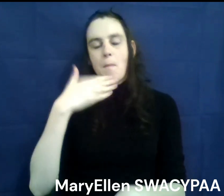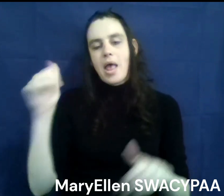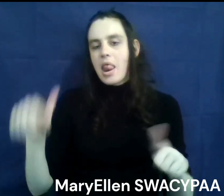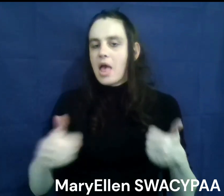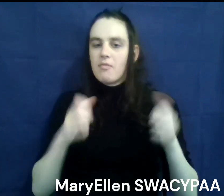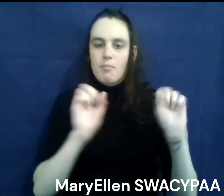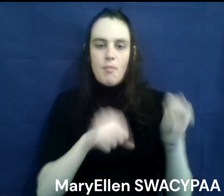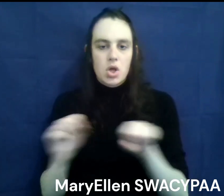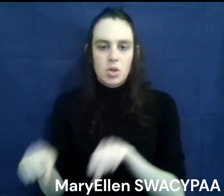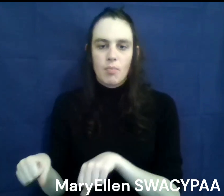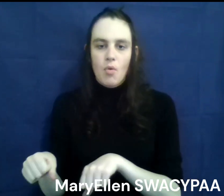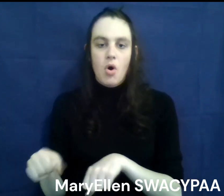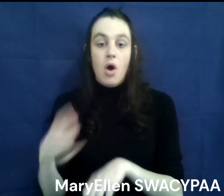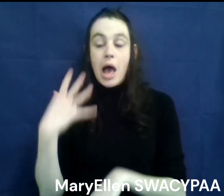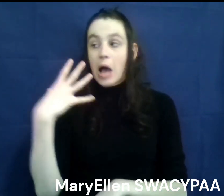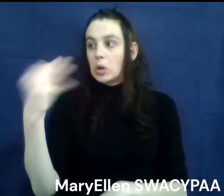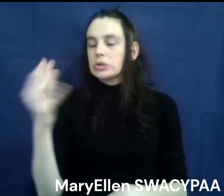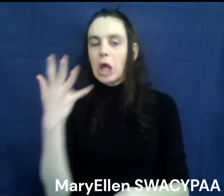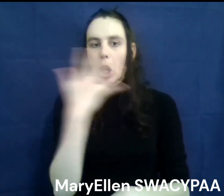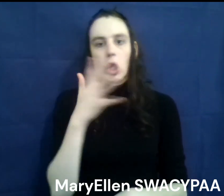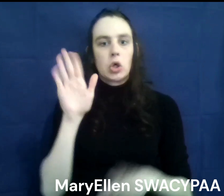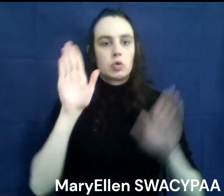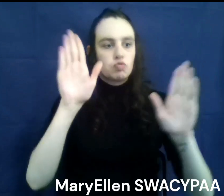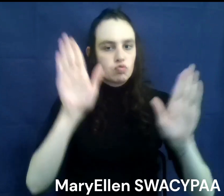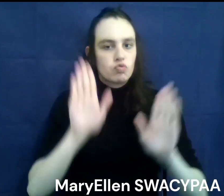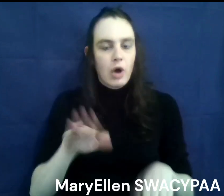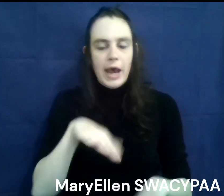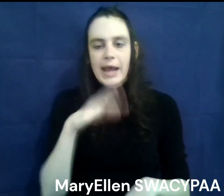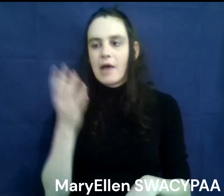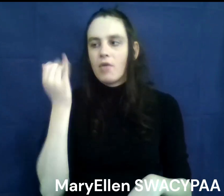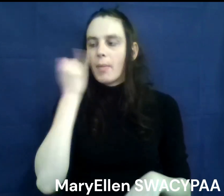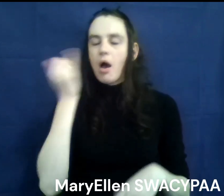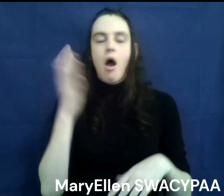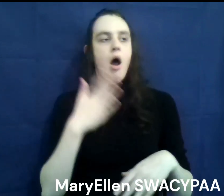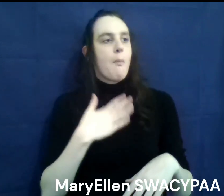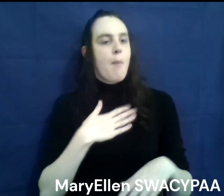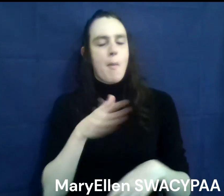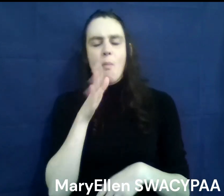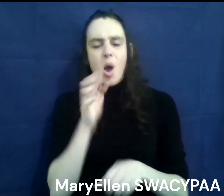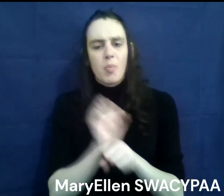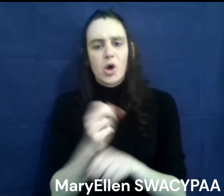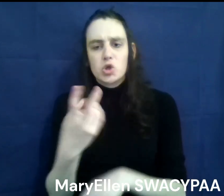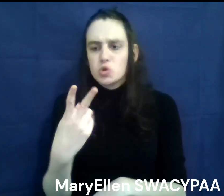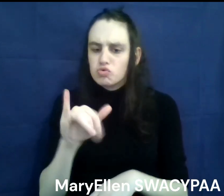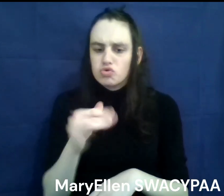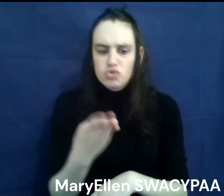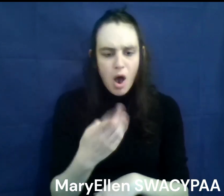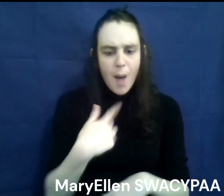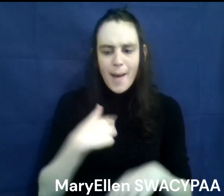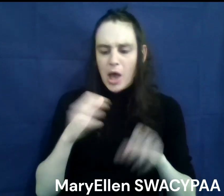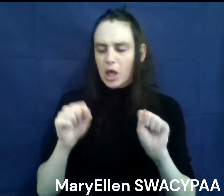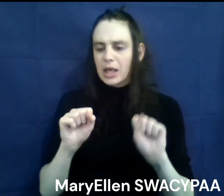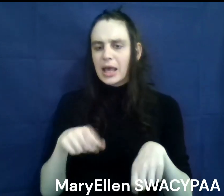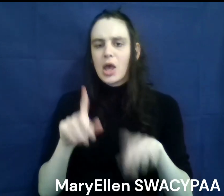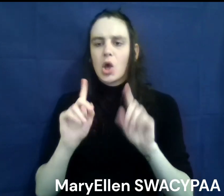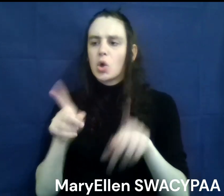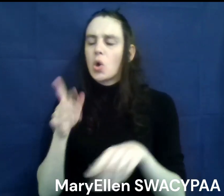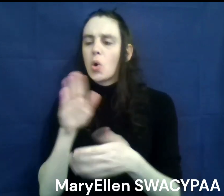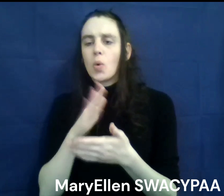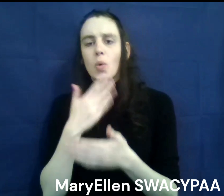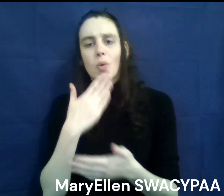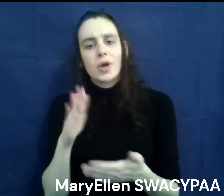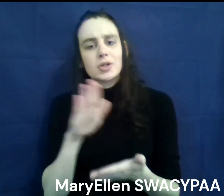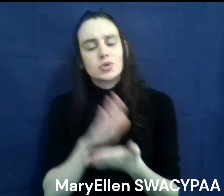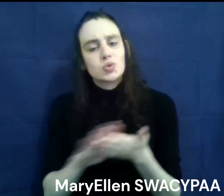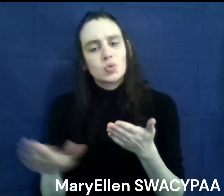the outside. Like, you would never imagine my mom worked 2 jobs to put me into a good school, and that she shopped at a thrift store and bought